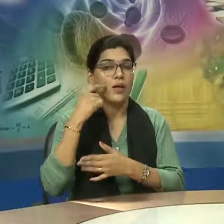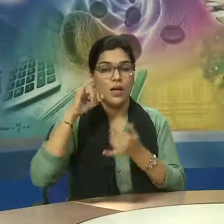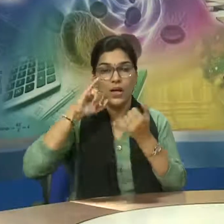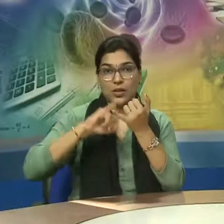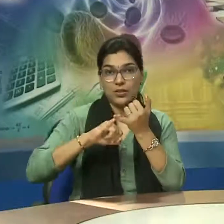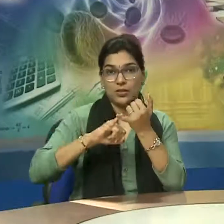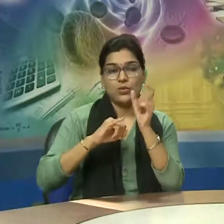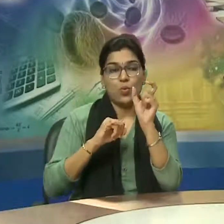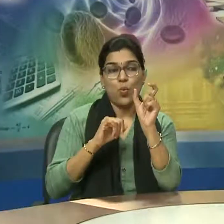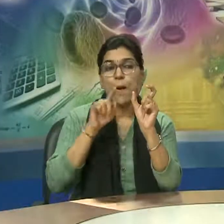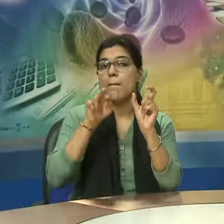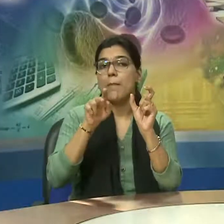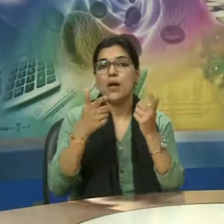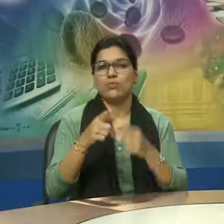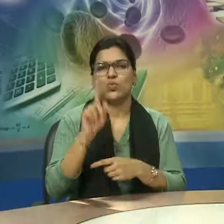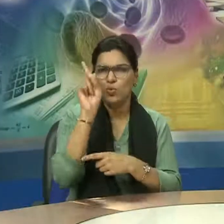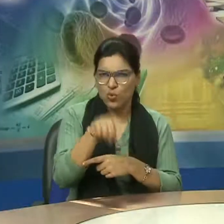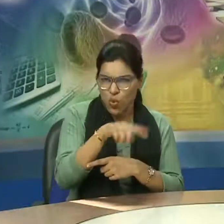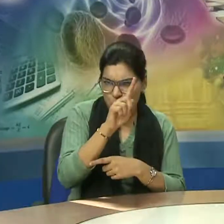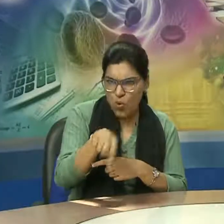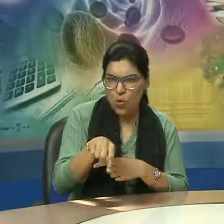Re means again.